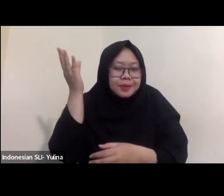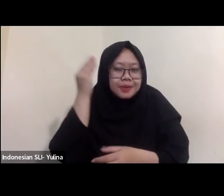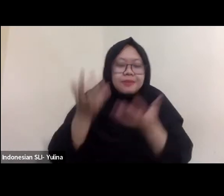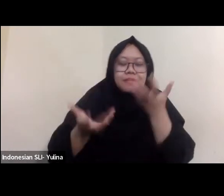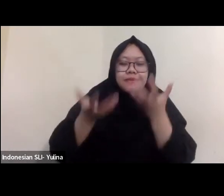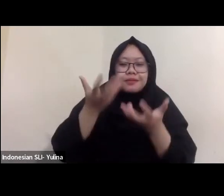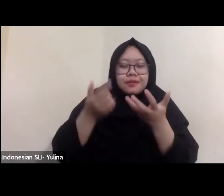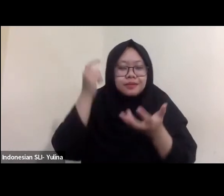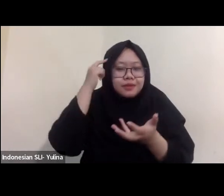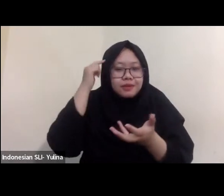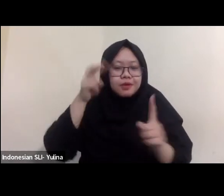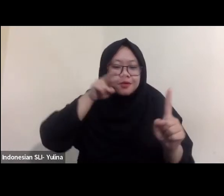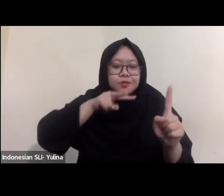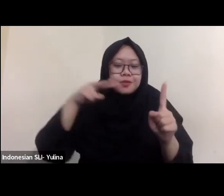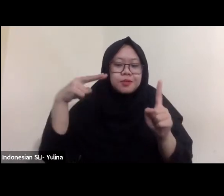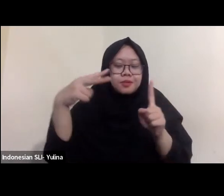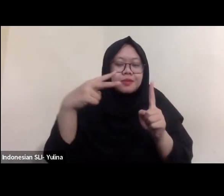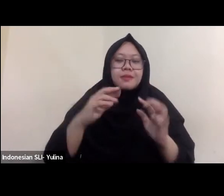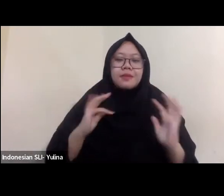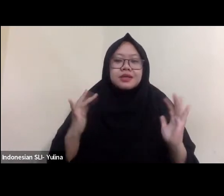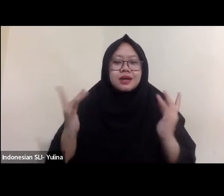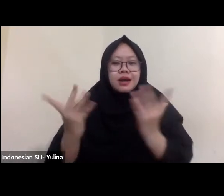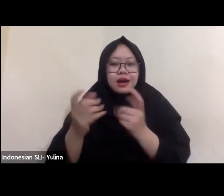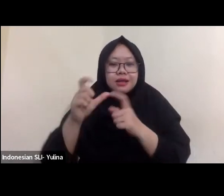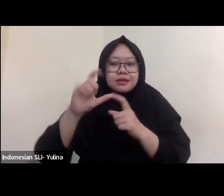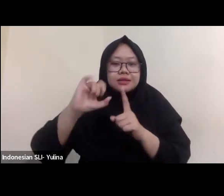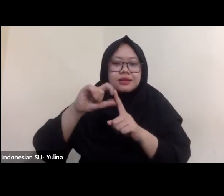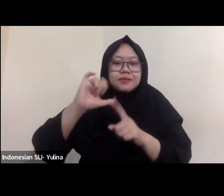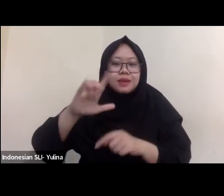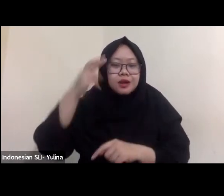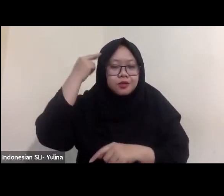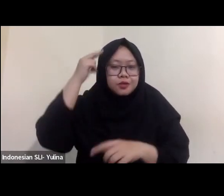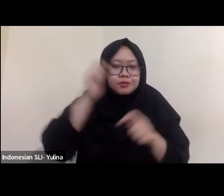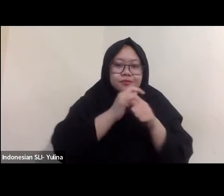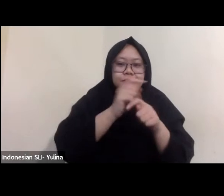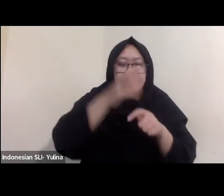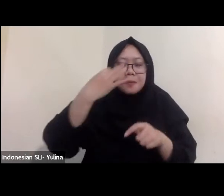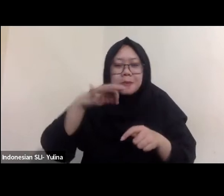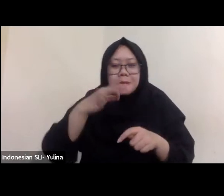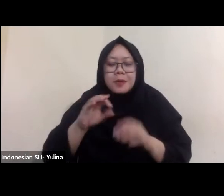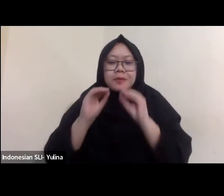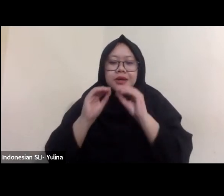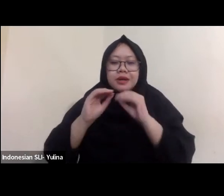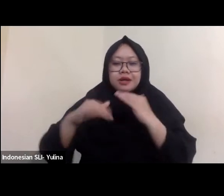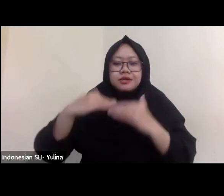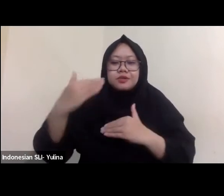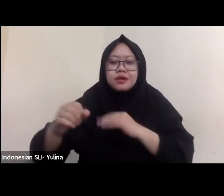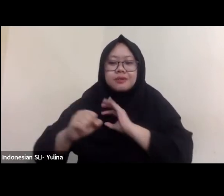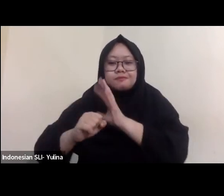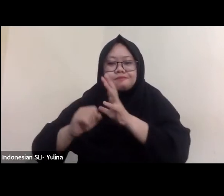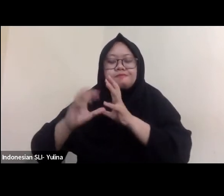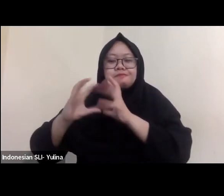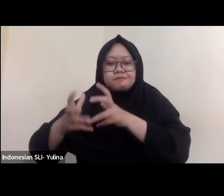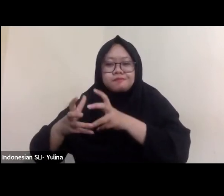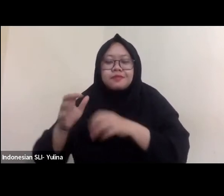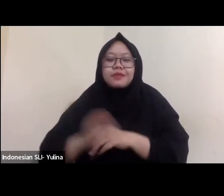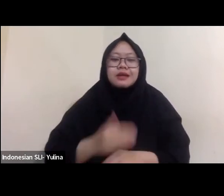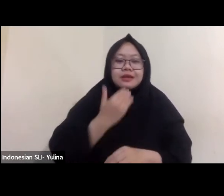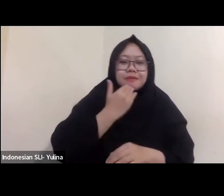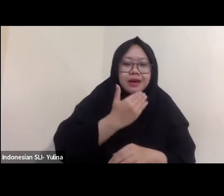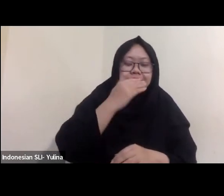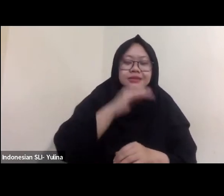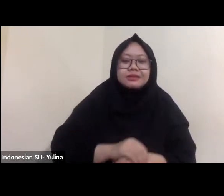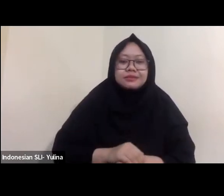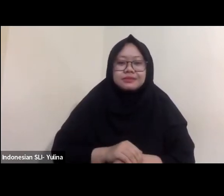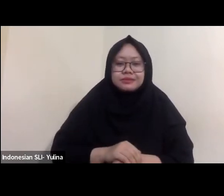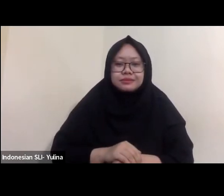post-recovery COVID. So thank you so much, and I wish a very productive and useful